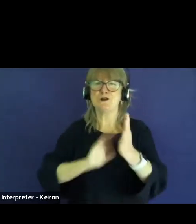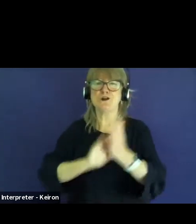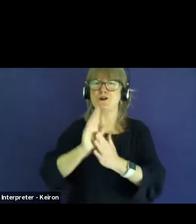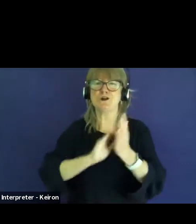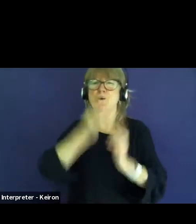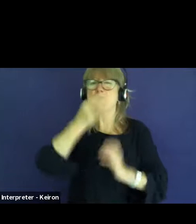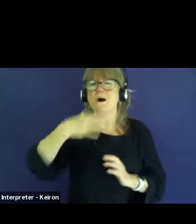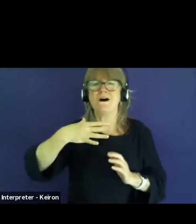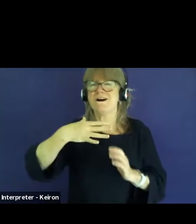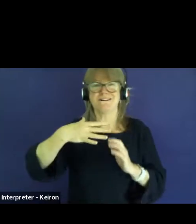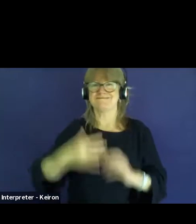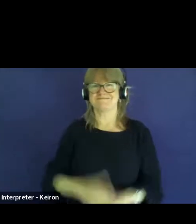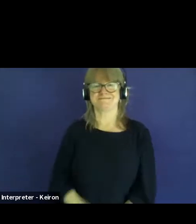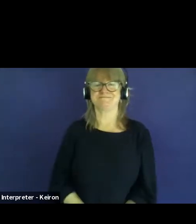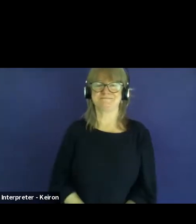temporary, I promise.